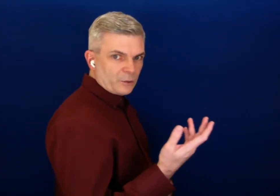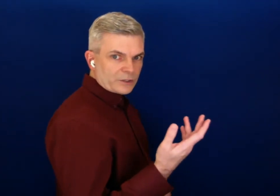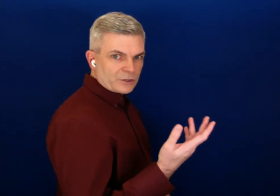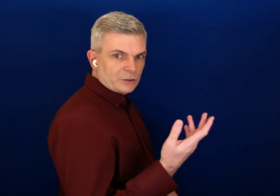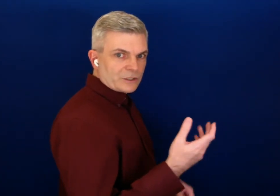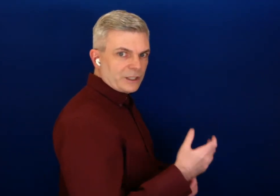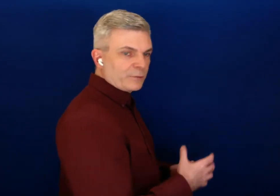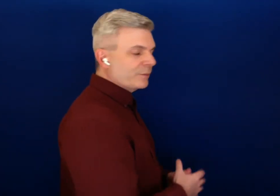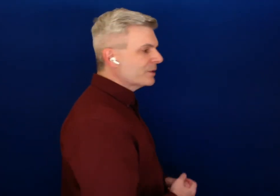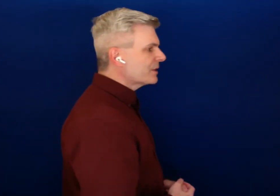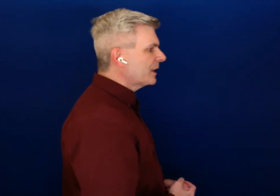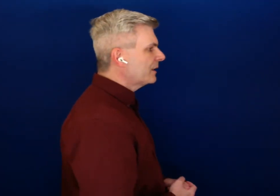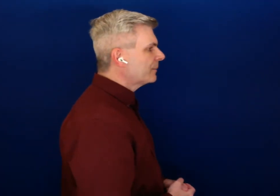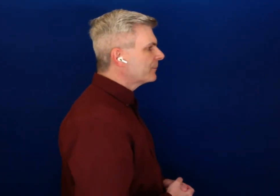question looks like from the side.